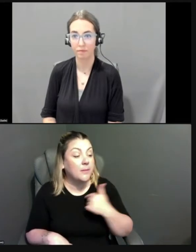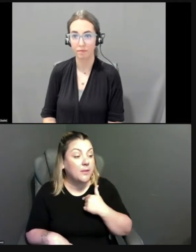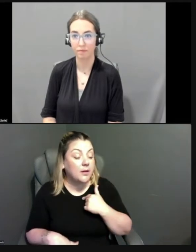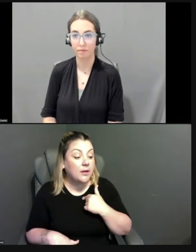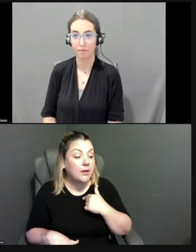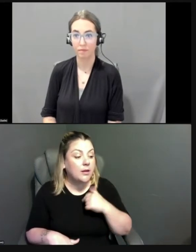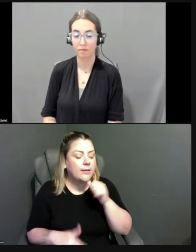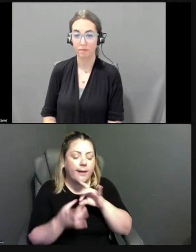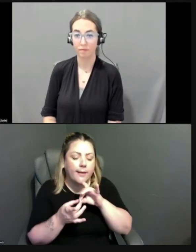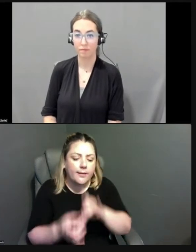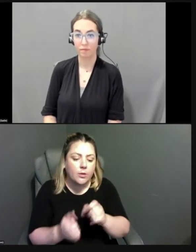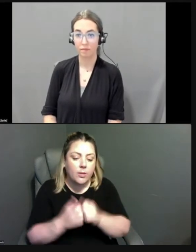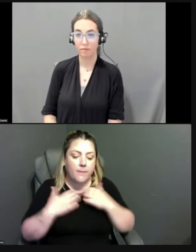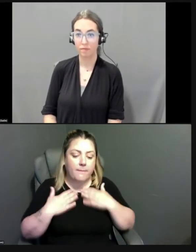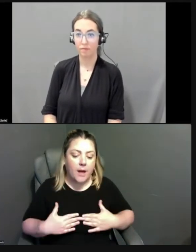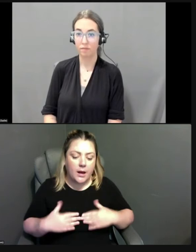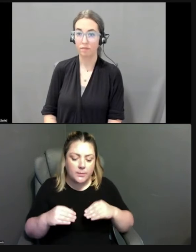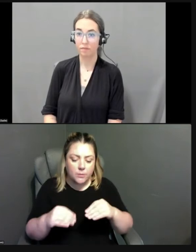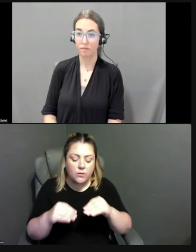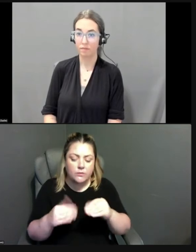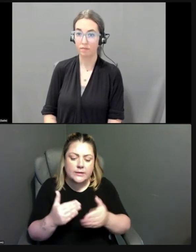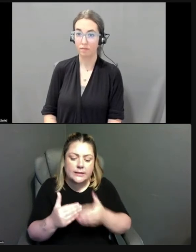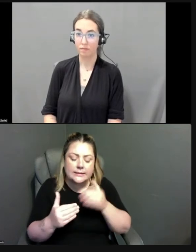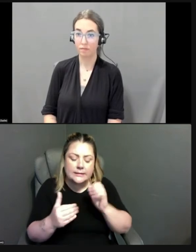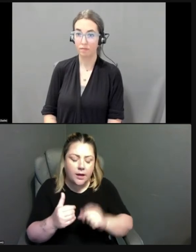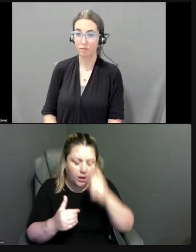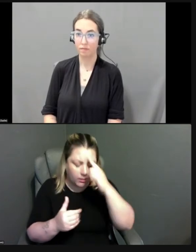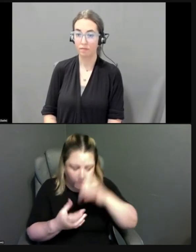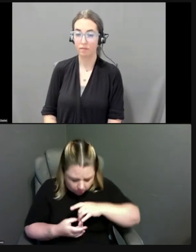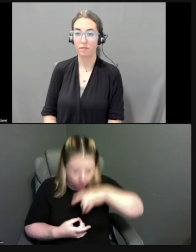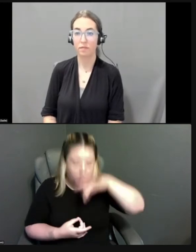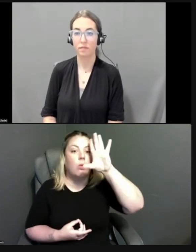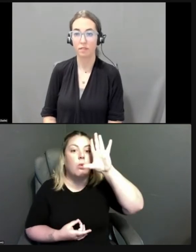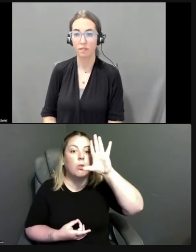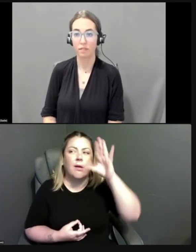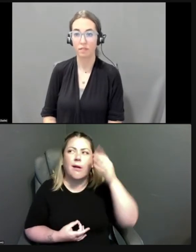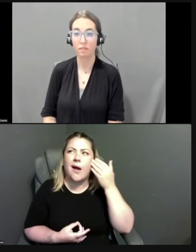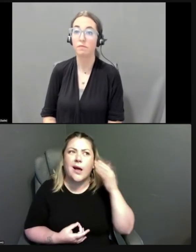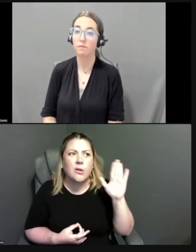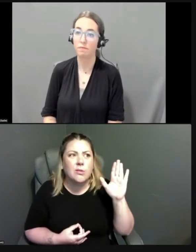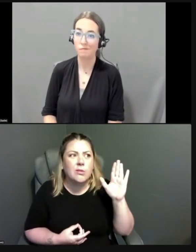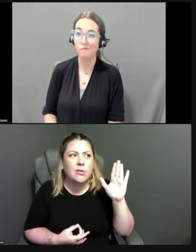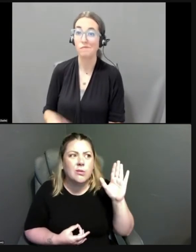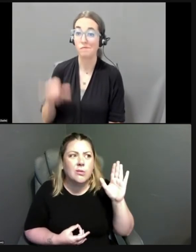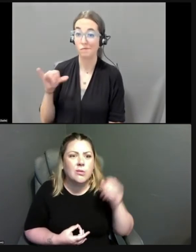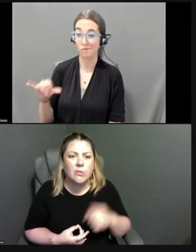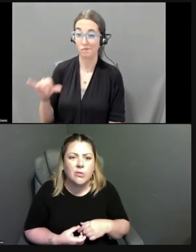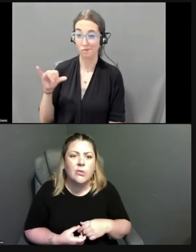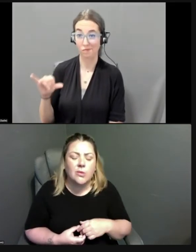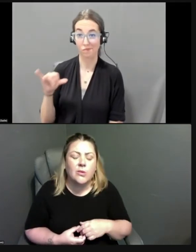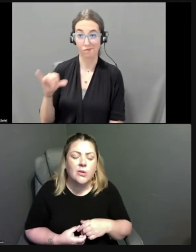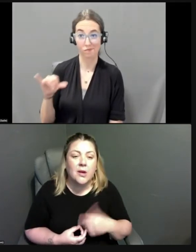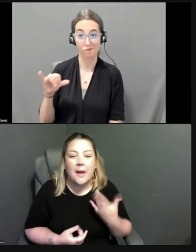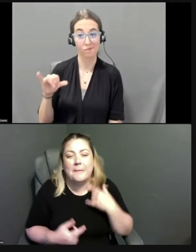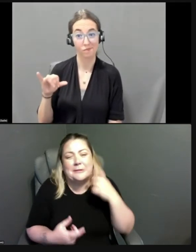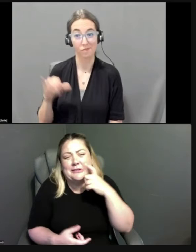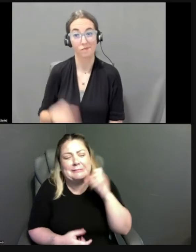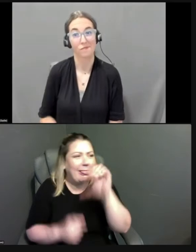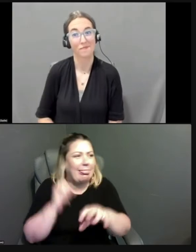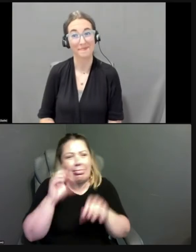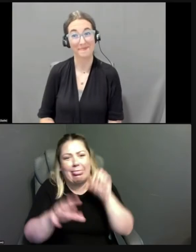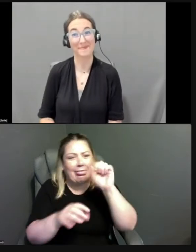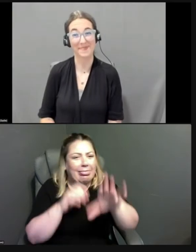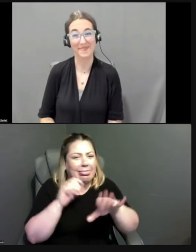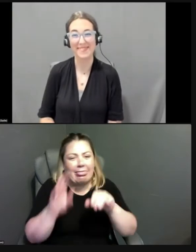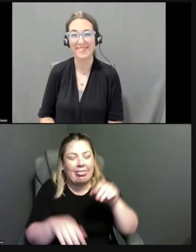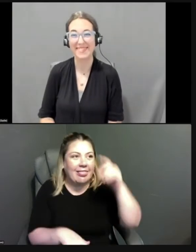it easier to disconnect from your body or something. I don't know. I'm totally speculating and theorizing at